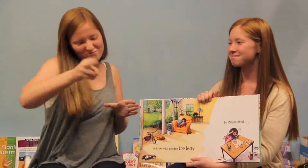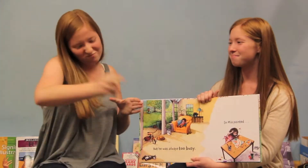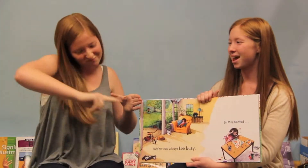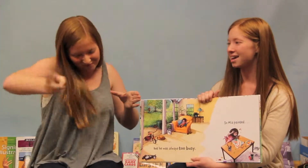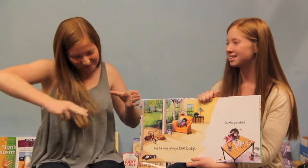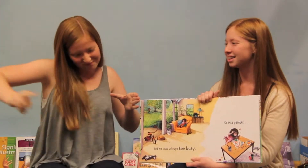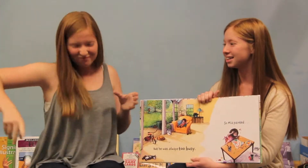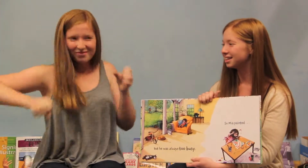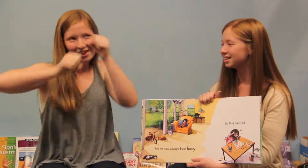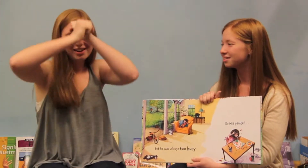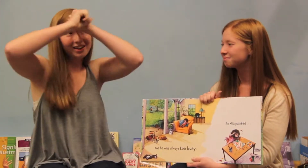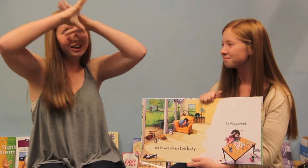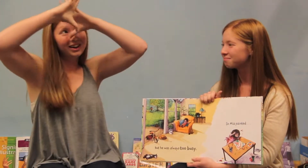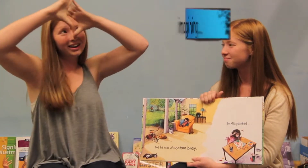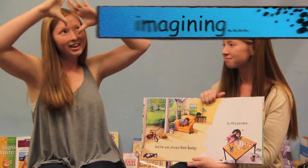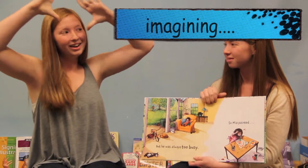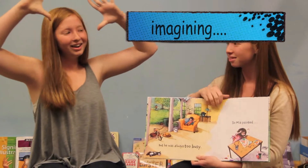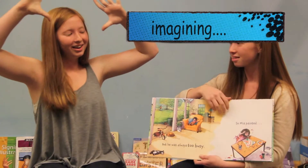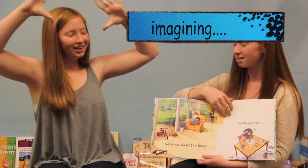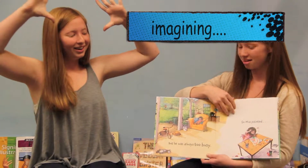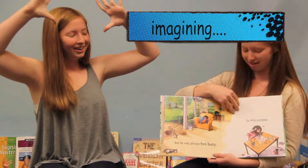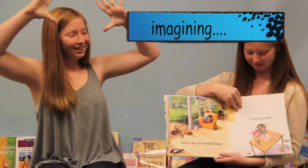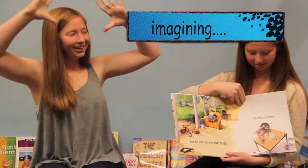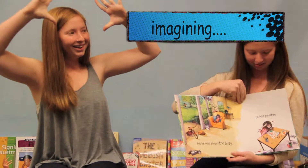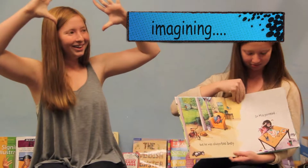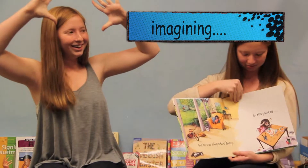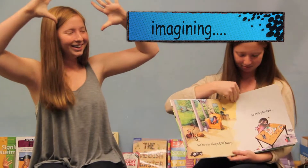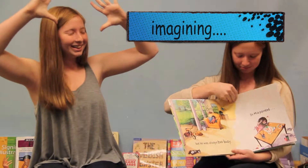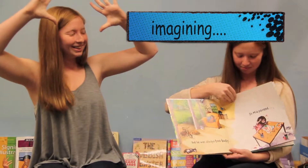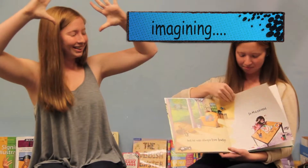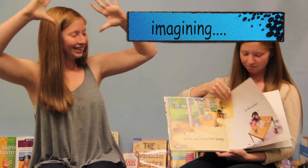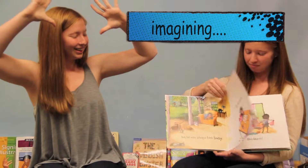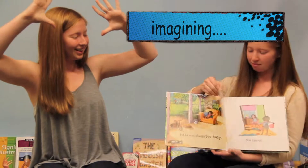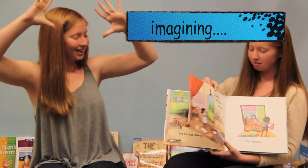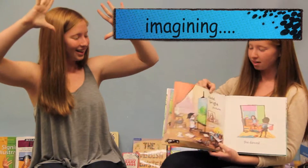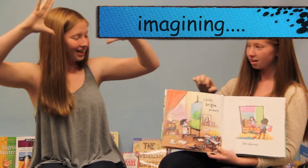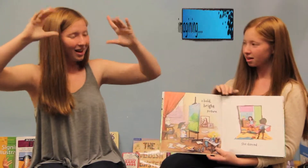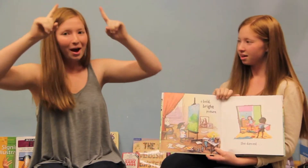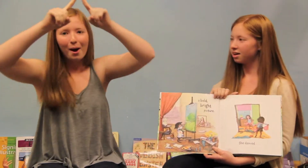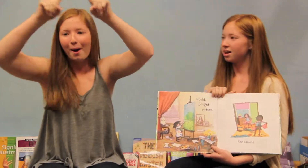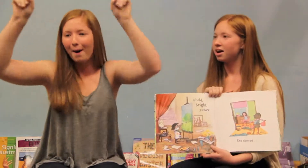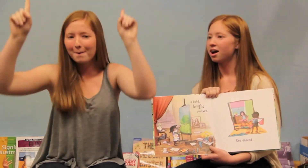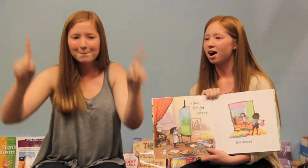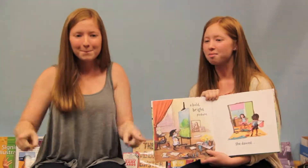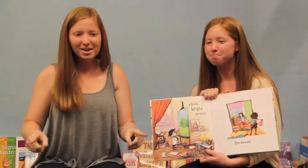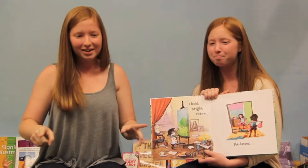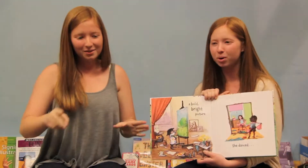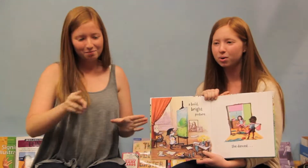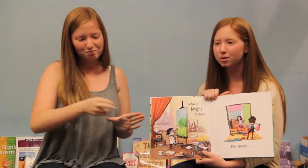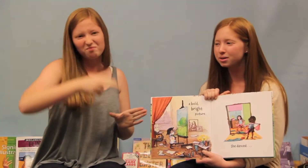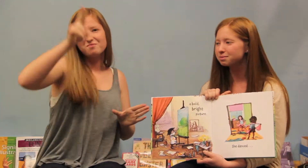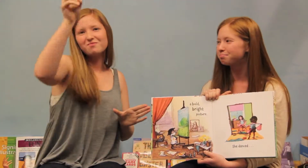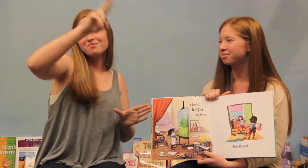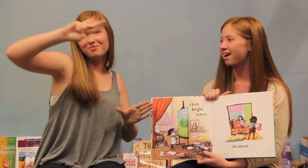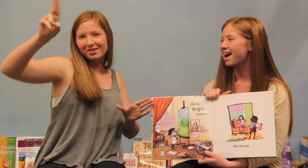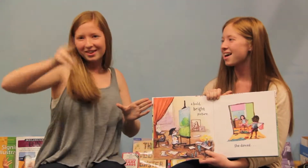was too busy the same